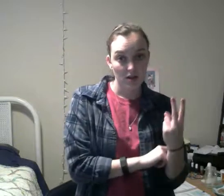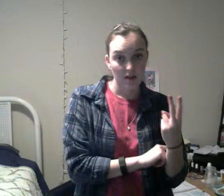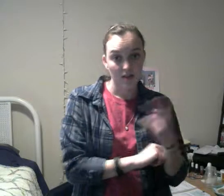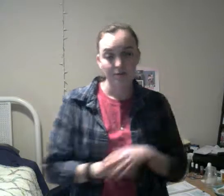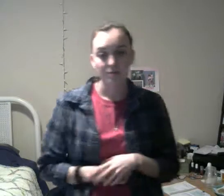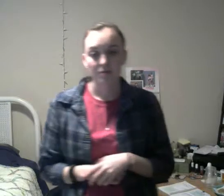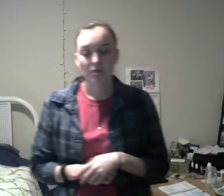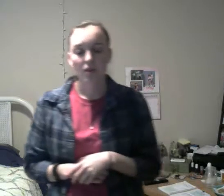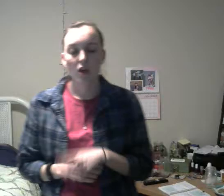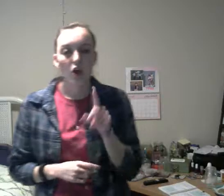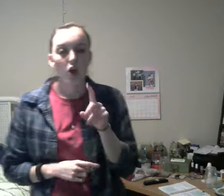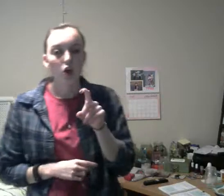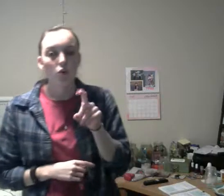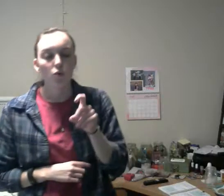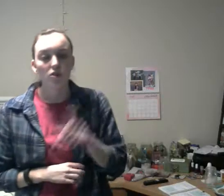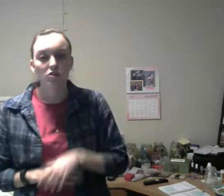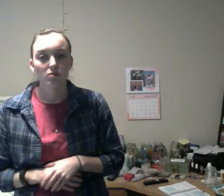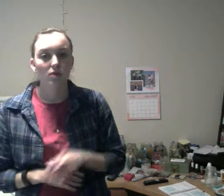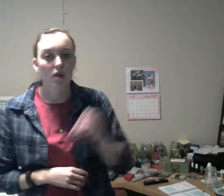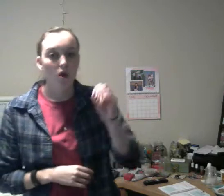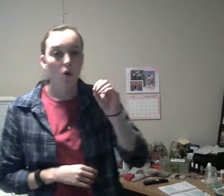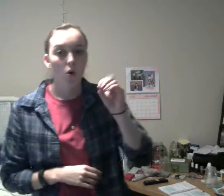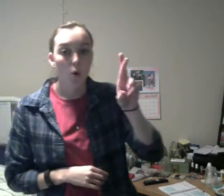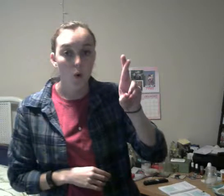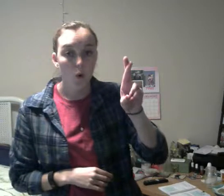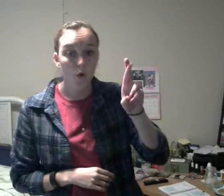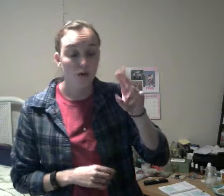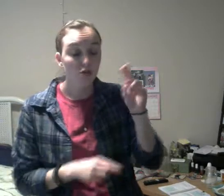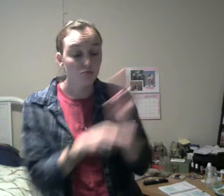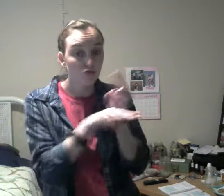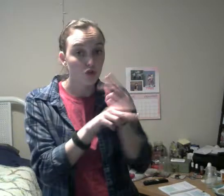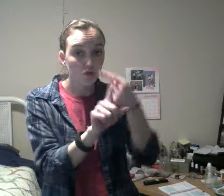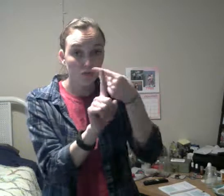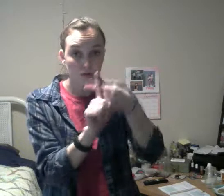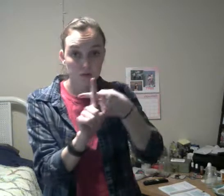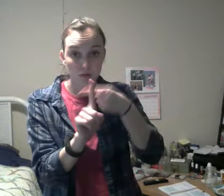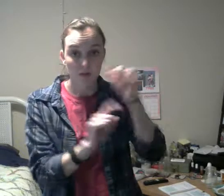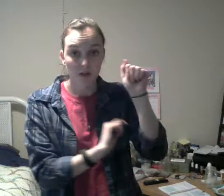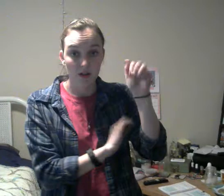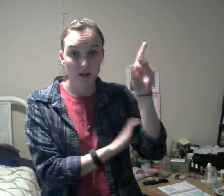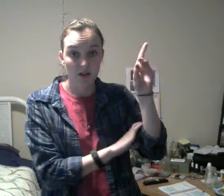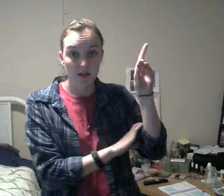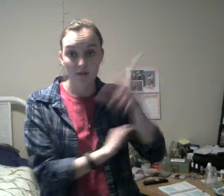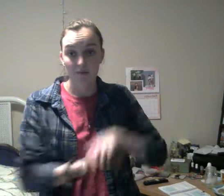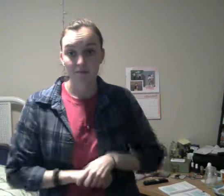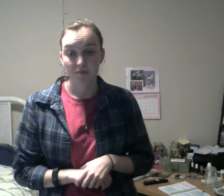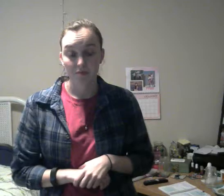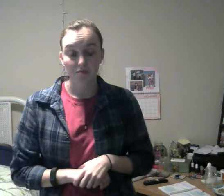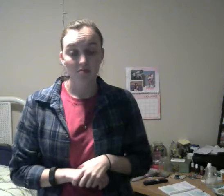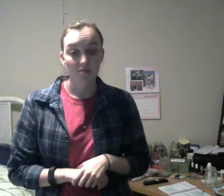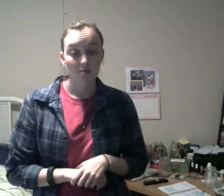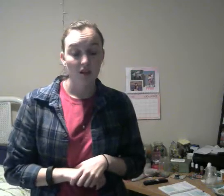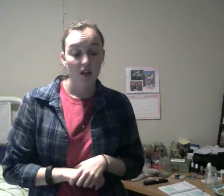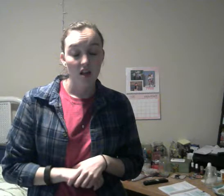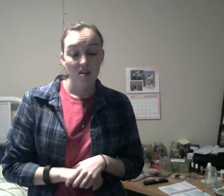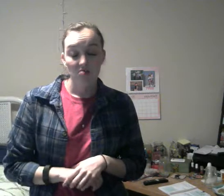about or? Then we use addition. Let's say we ask you, what are the odds of having a boy or a girl? Well, there'd be a 1/2 probability of the